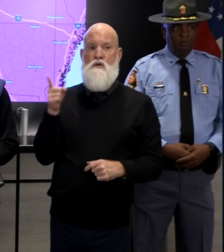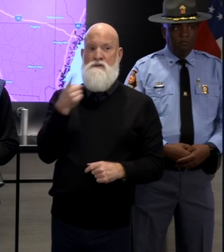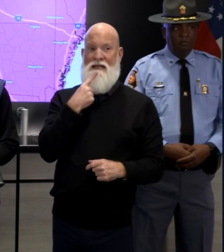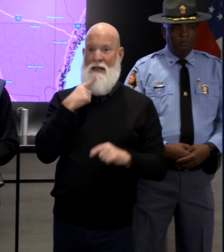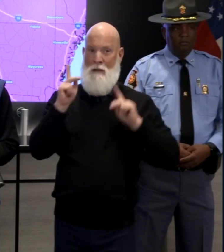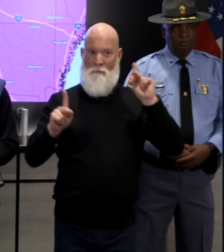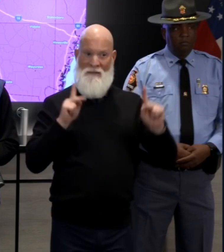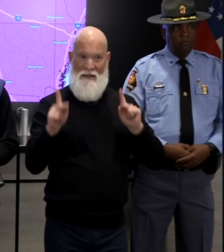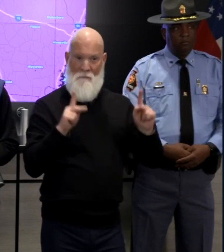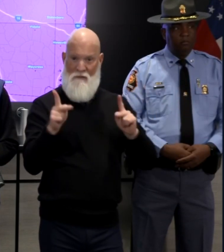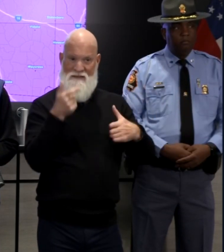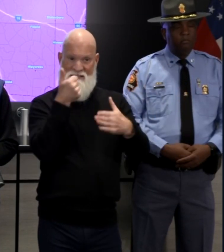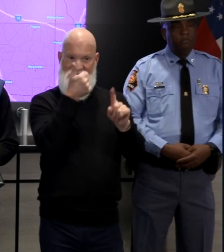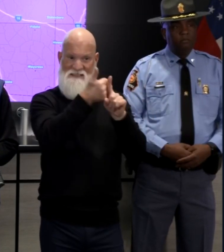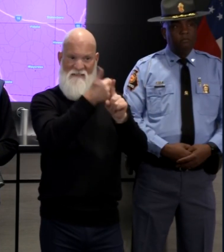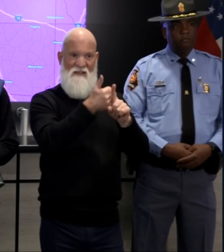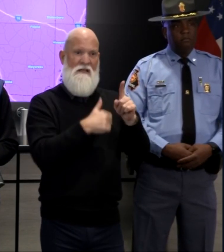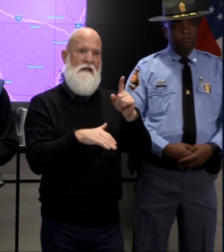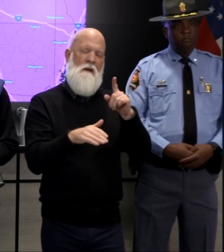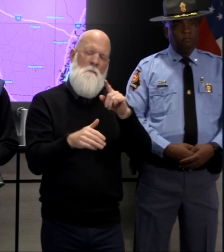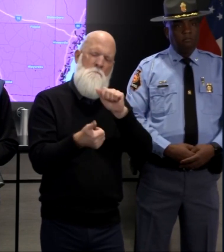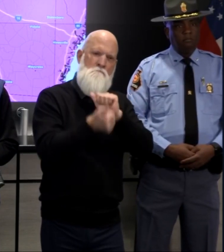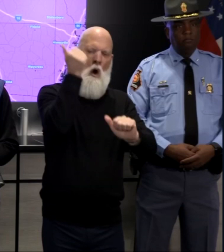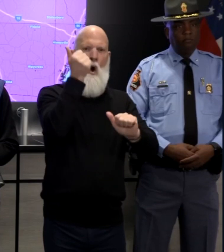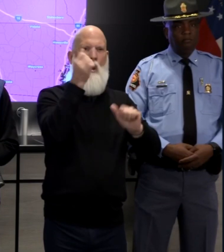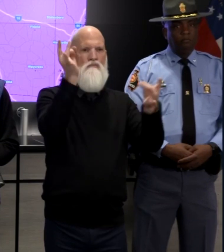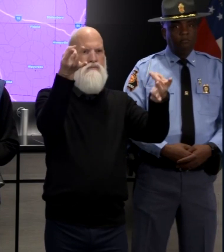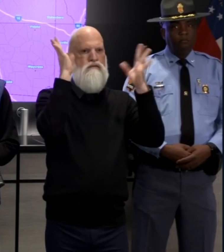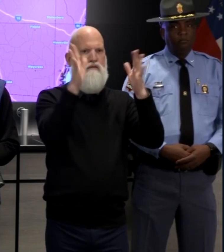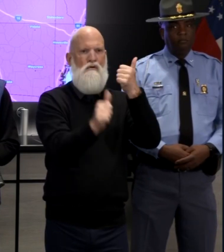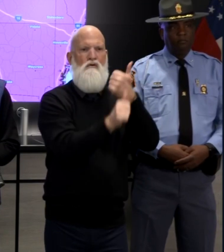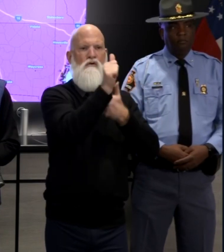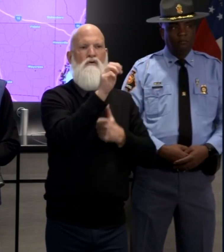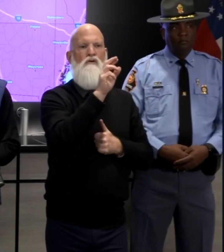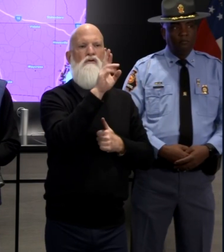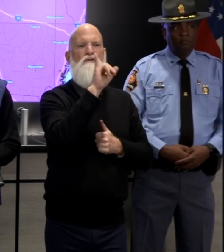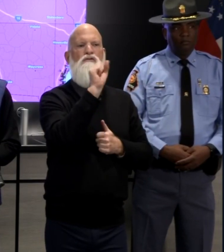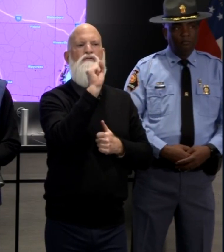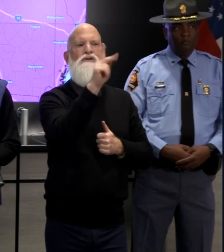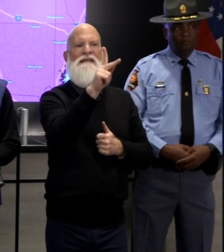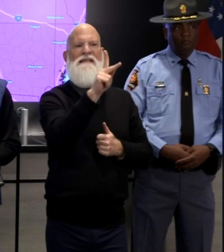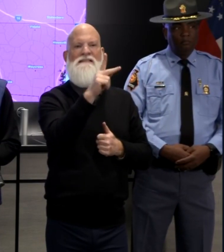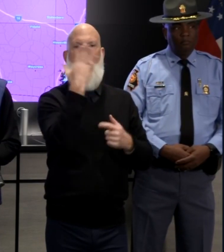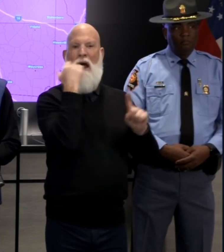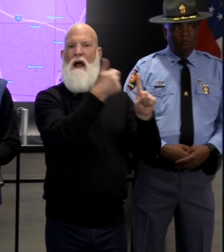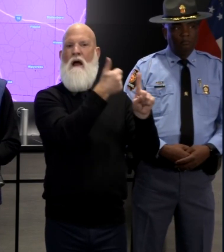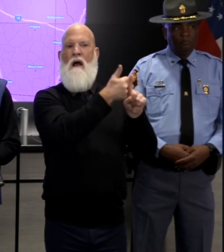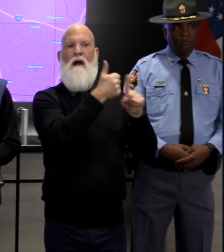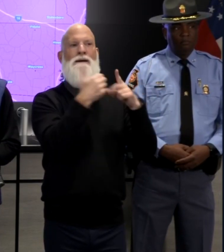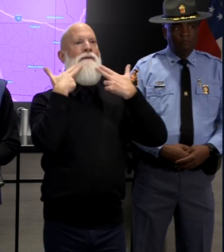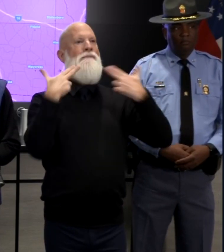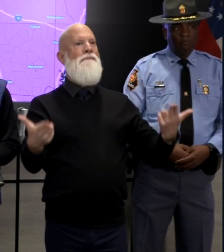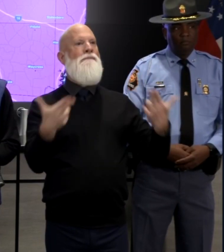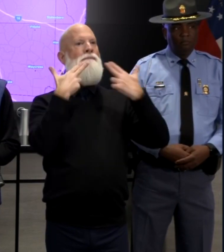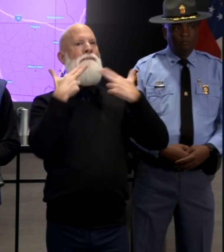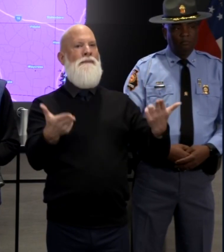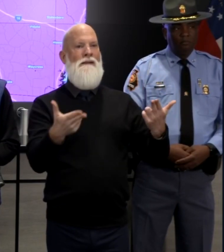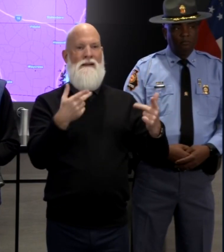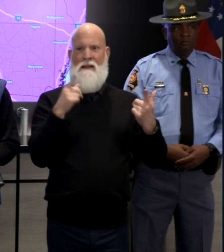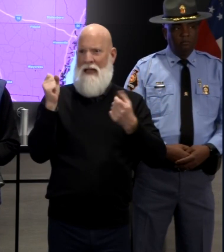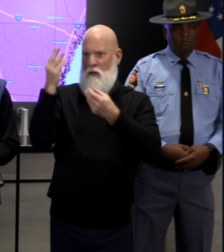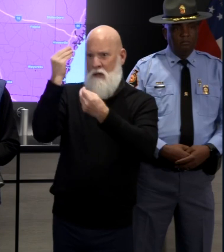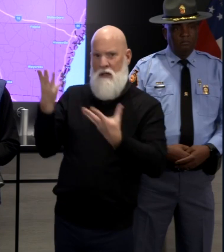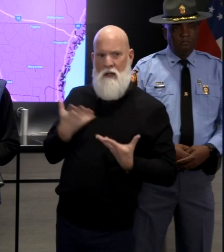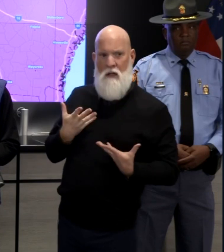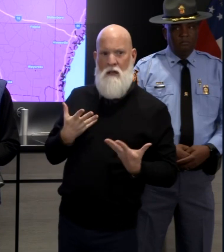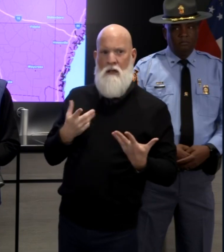risk and what they need to know? People who are watching now, should they stay in terms of, I think it was the 4 Ps. Could you walk through people again, just so that they know how to be